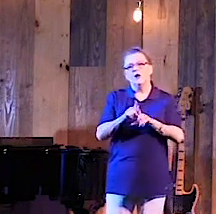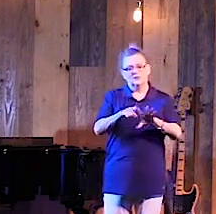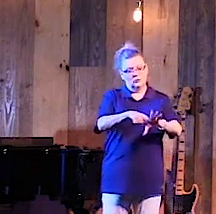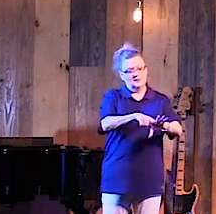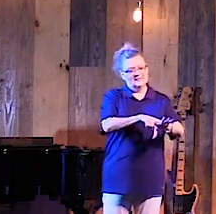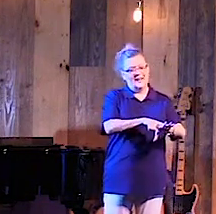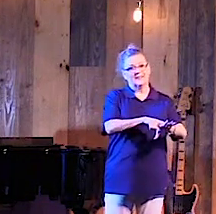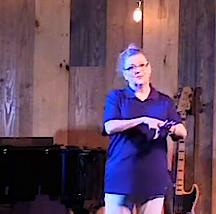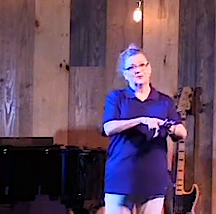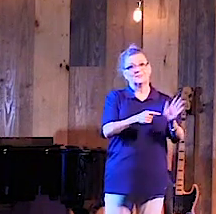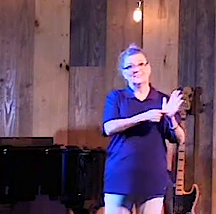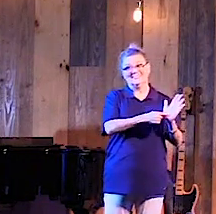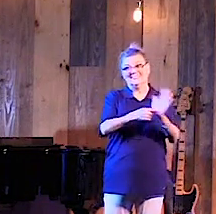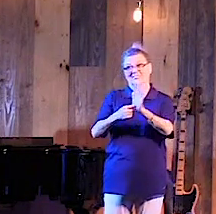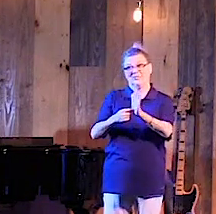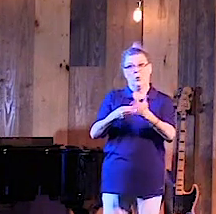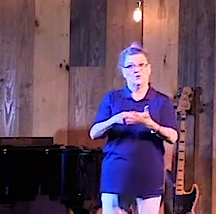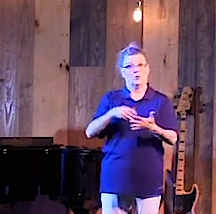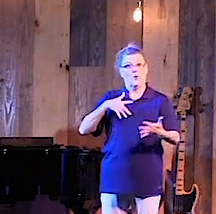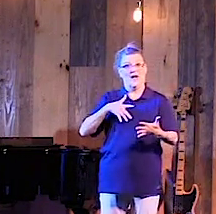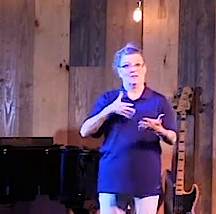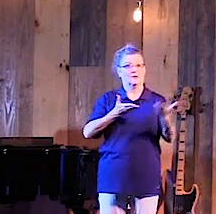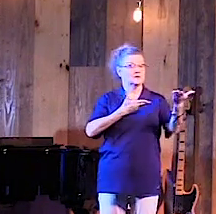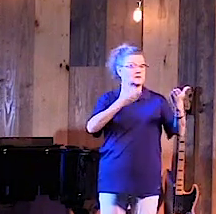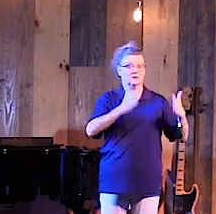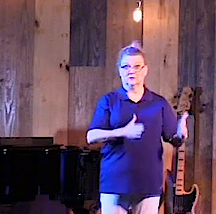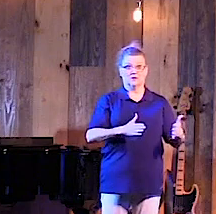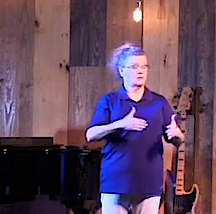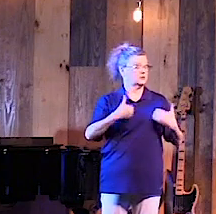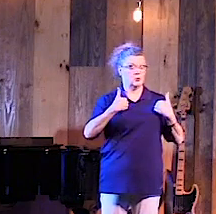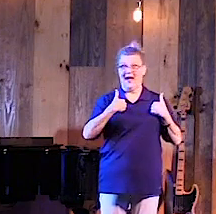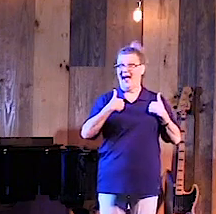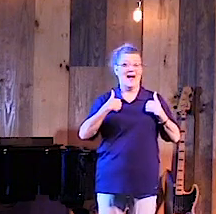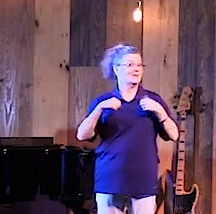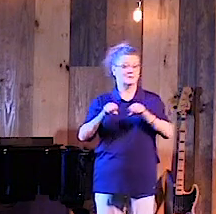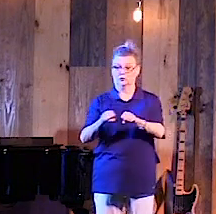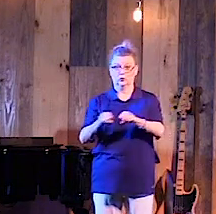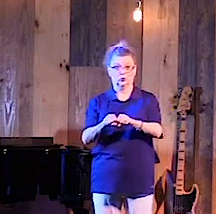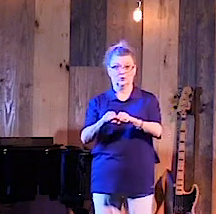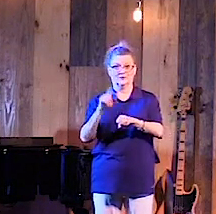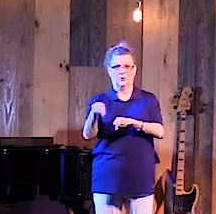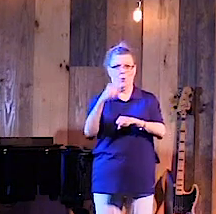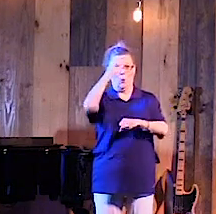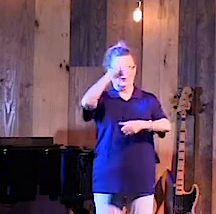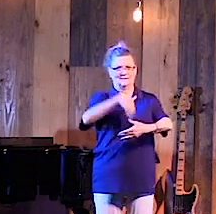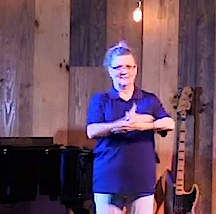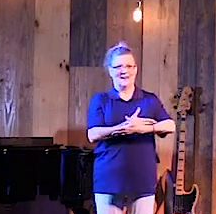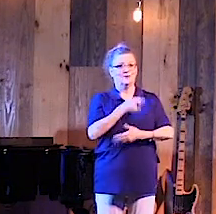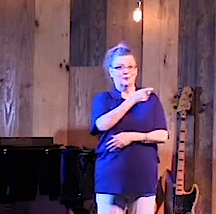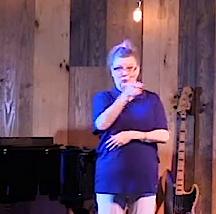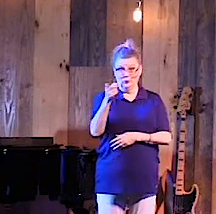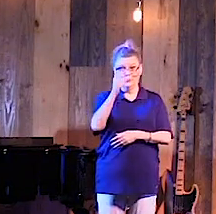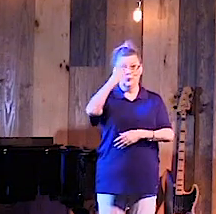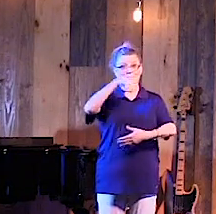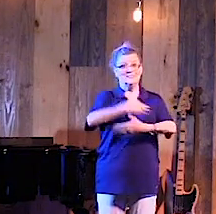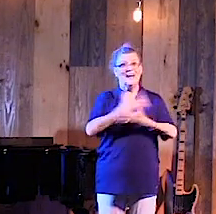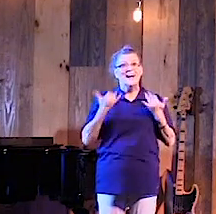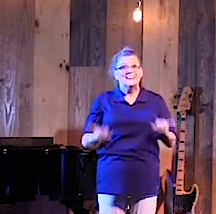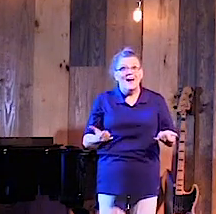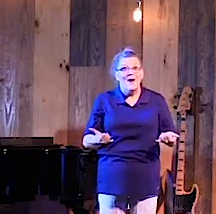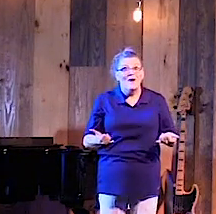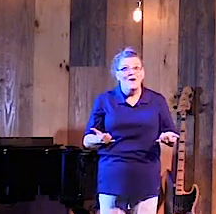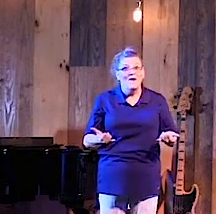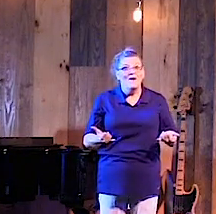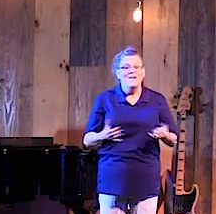wealth. Servants didn't wear shoes in the house. Only sons did. You know what he's telling him? You're a son now. You see, in